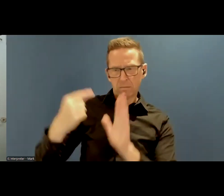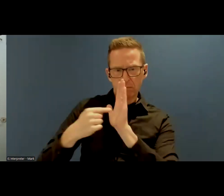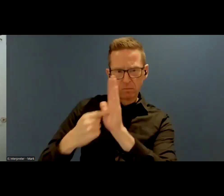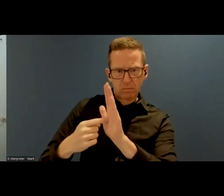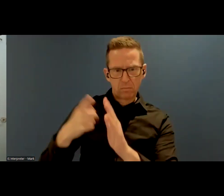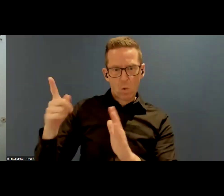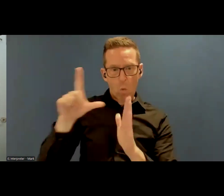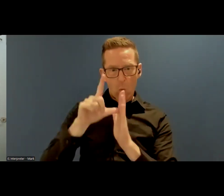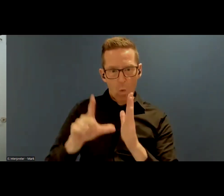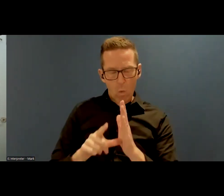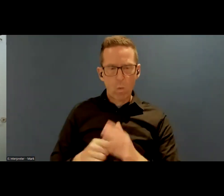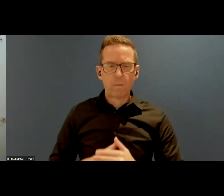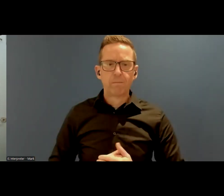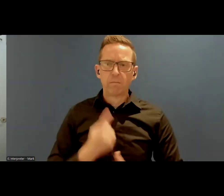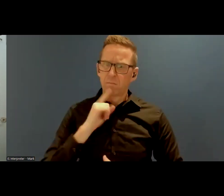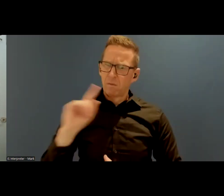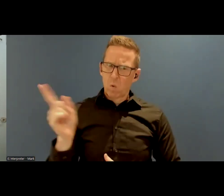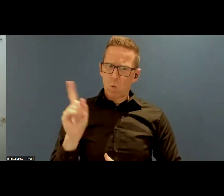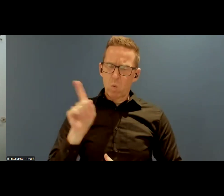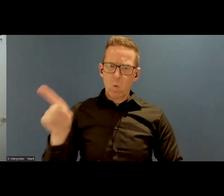involuntary hospitalization